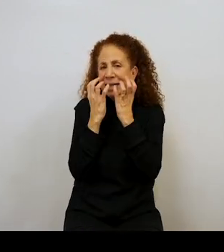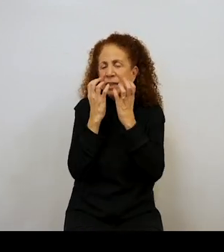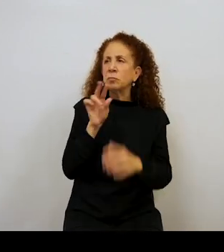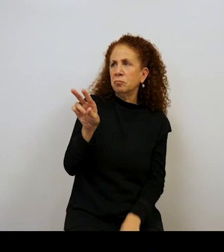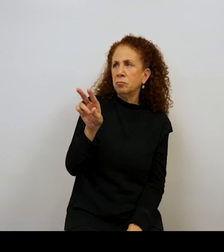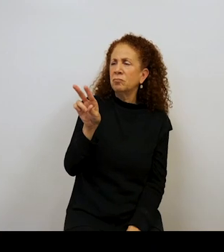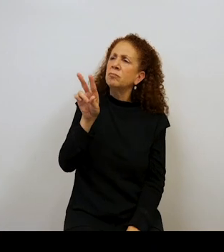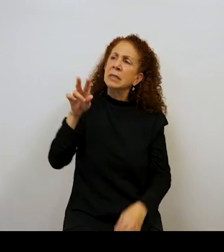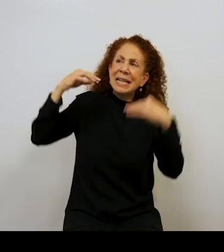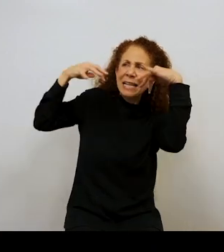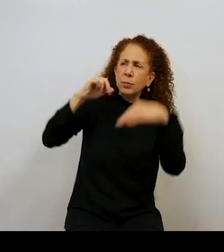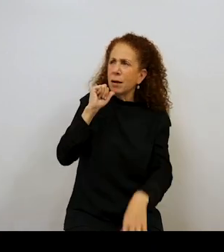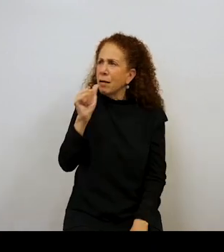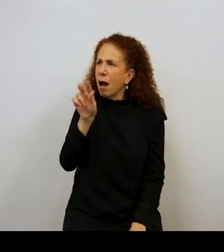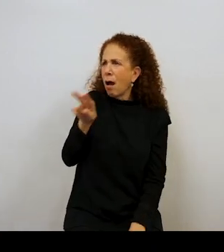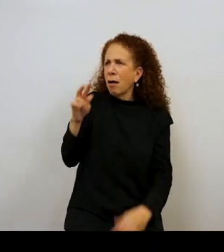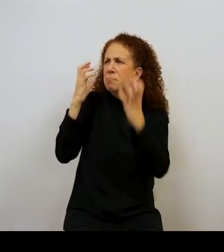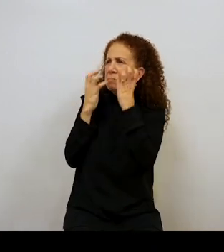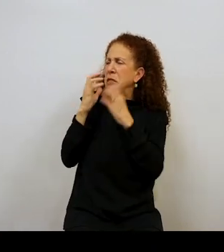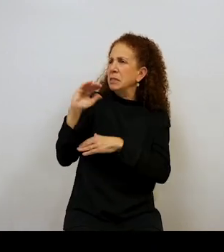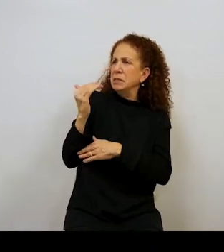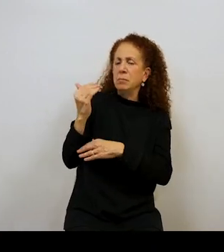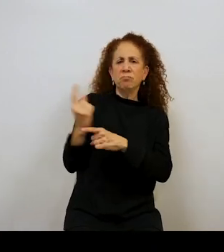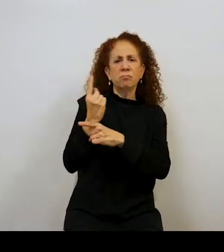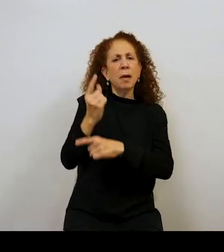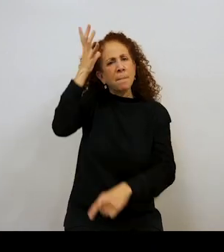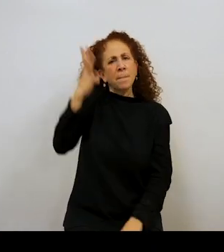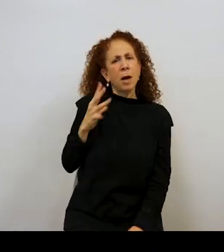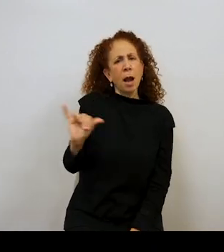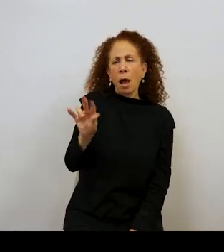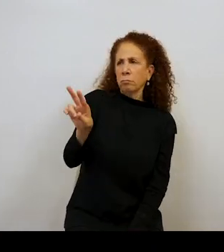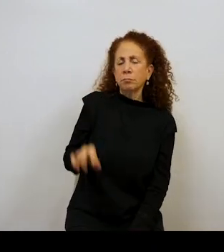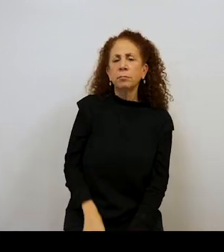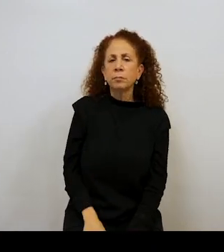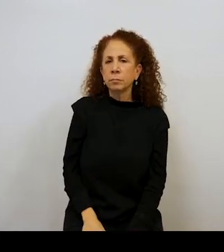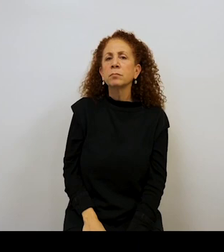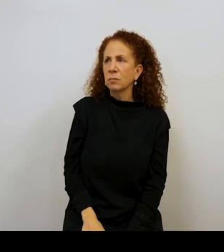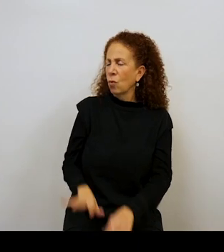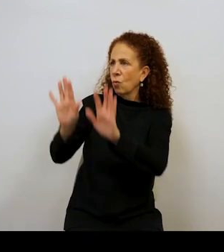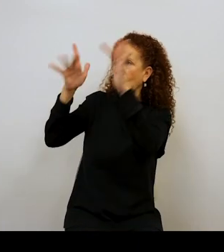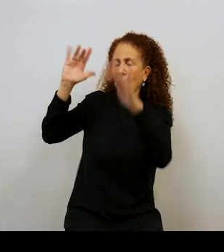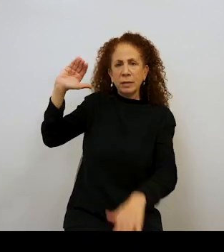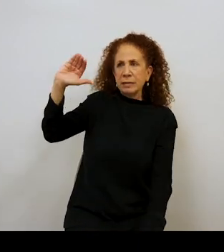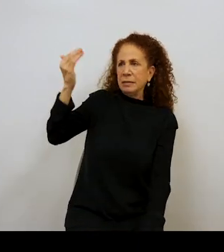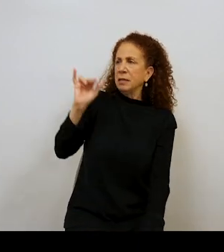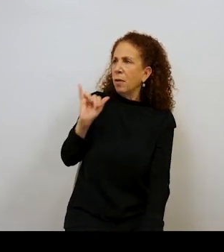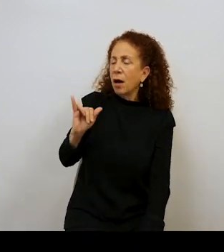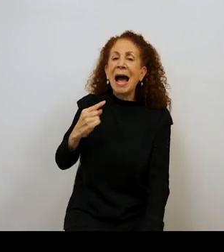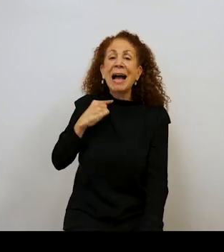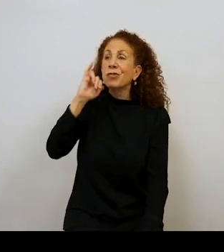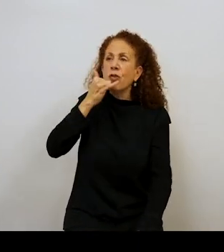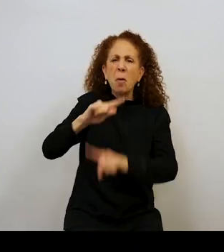was neither hipster nor ecosystem, but simply masculine. An instant glamour to him that excused all